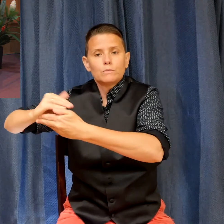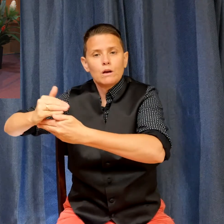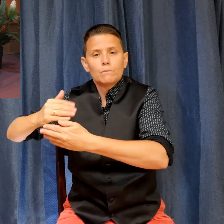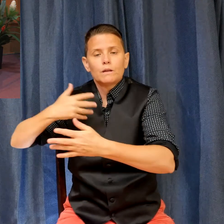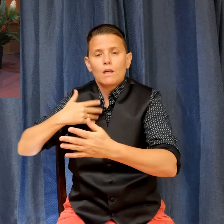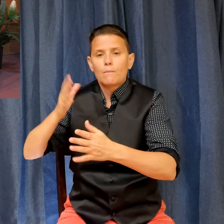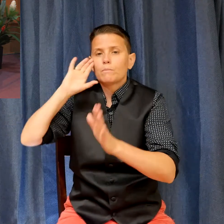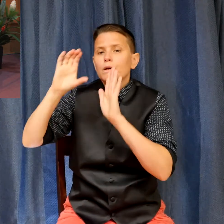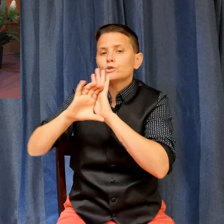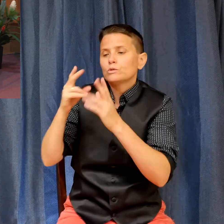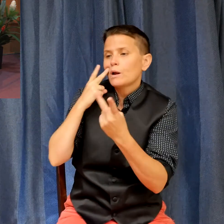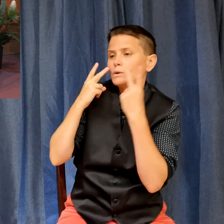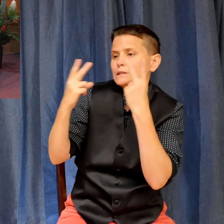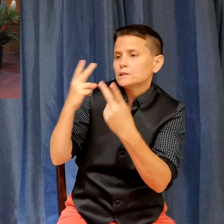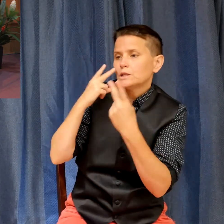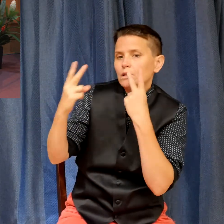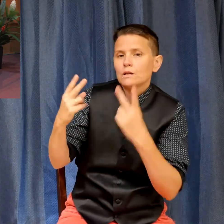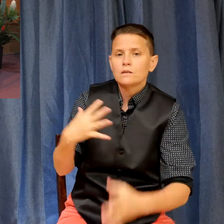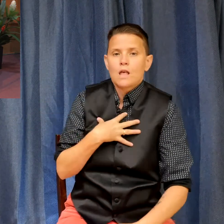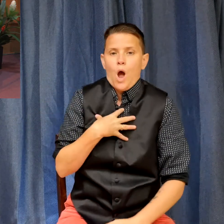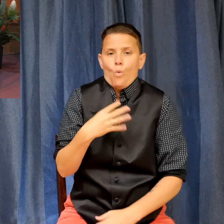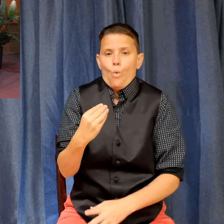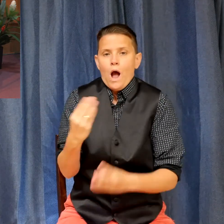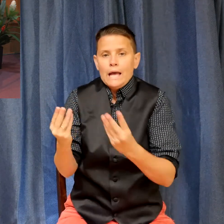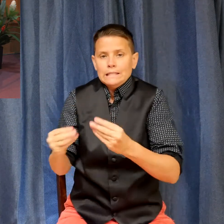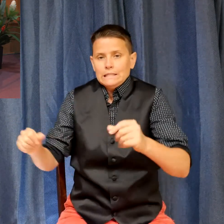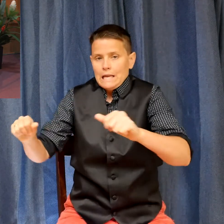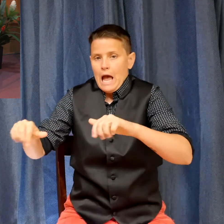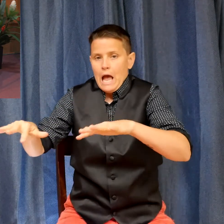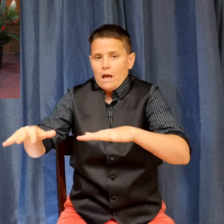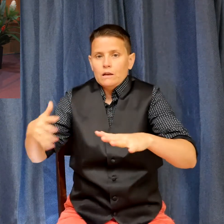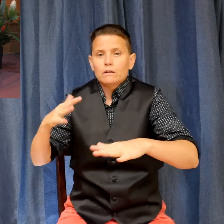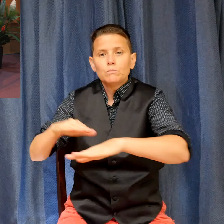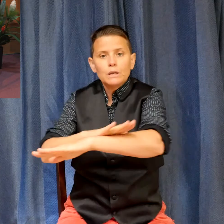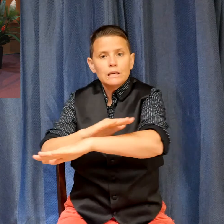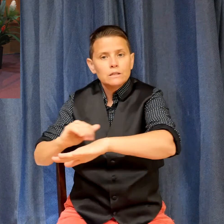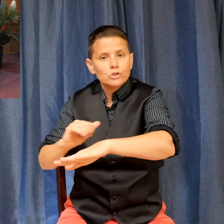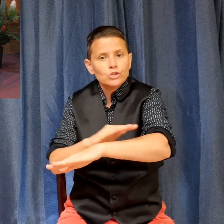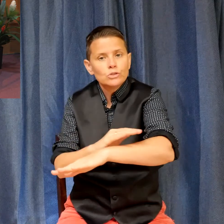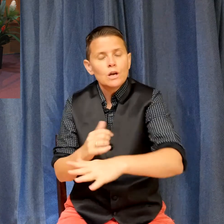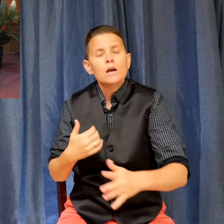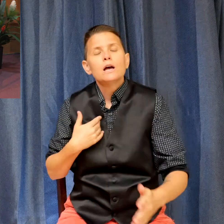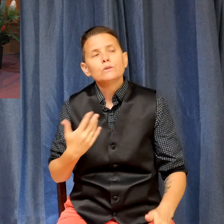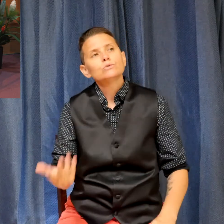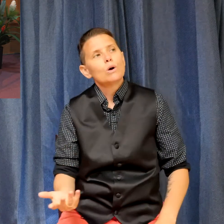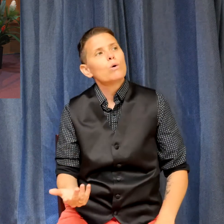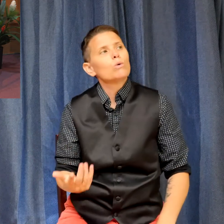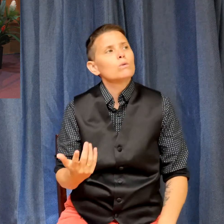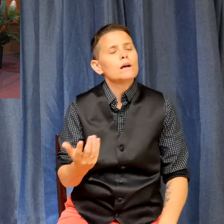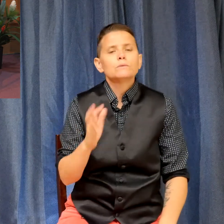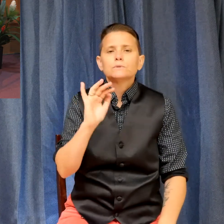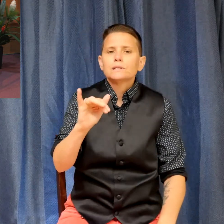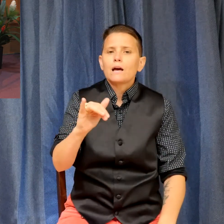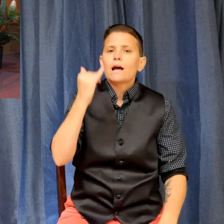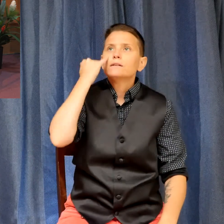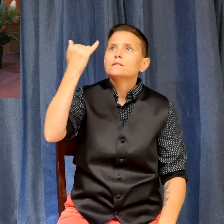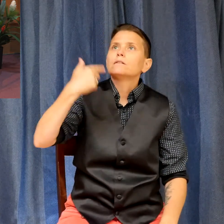I think, pulls us forward. Right. I know there's a special connection with Unity Church of the